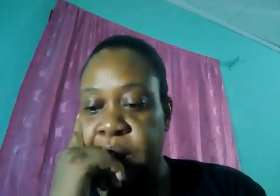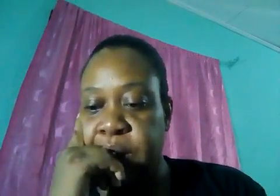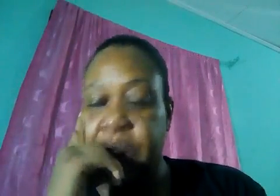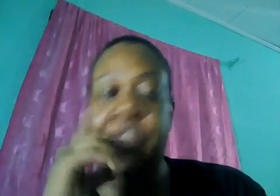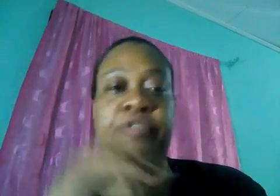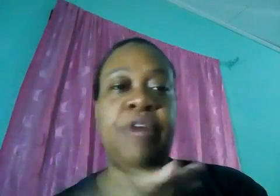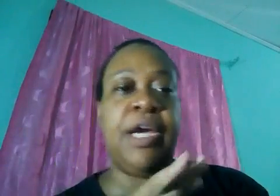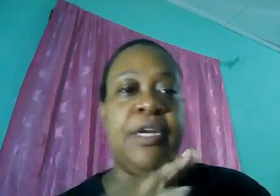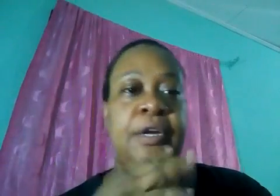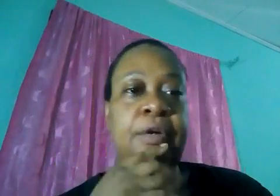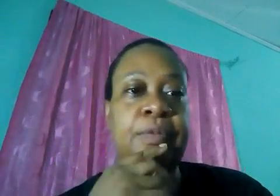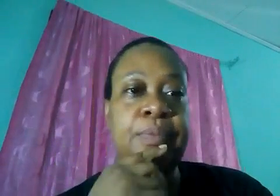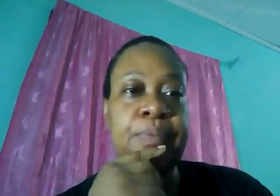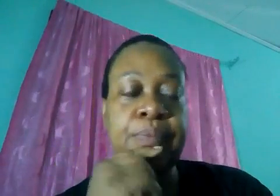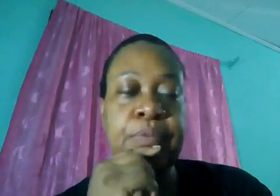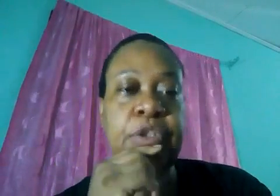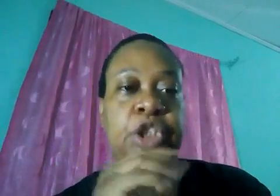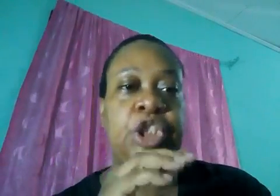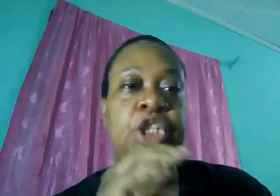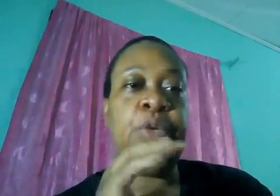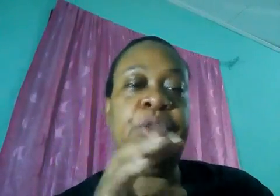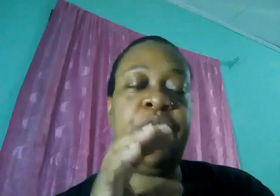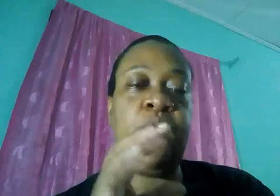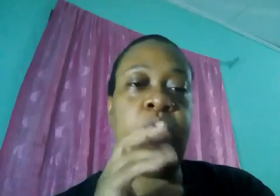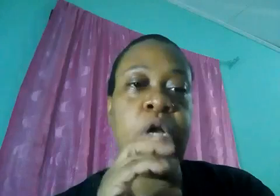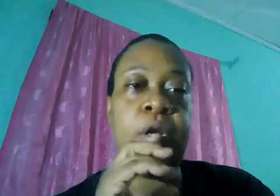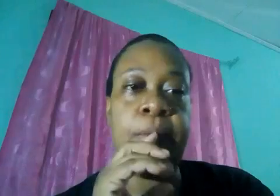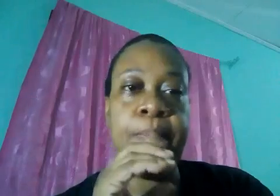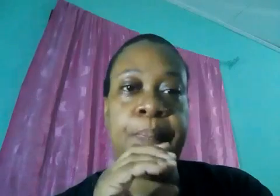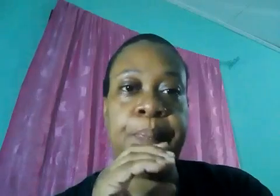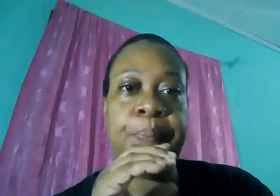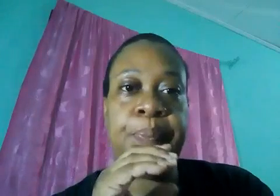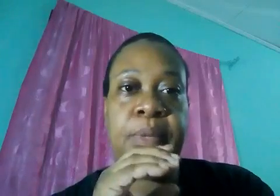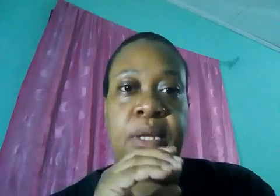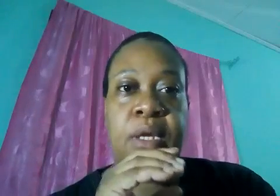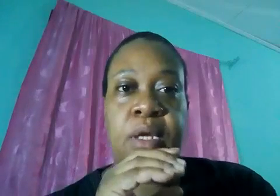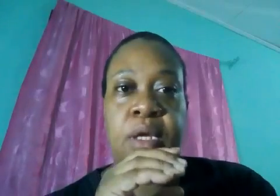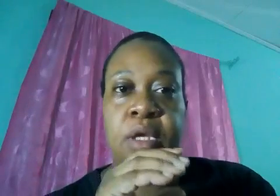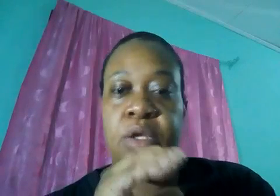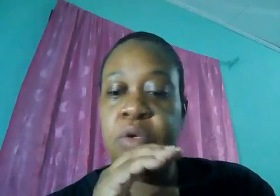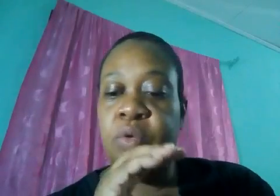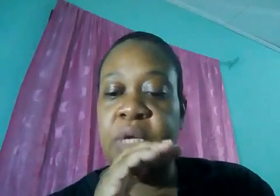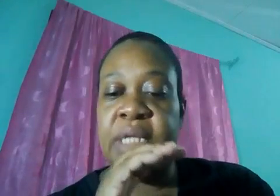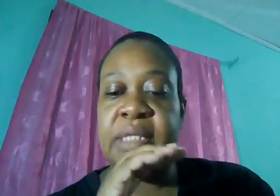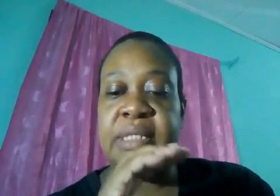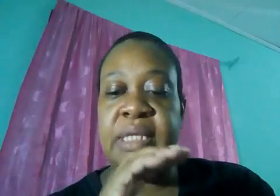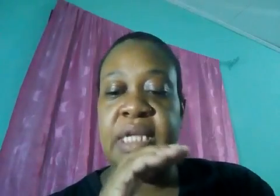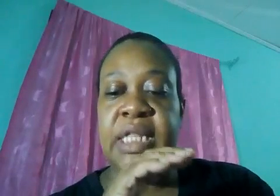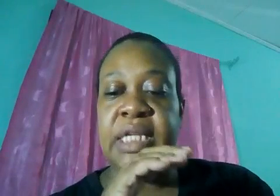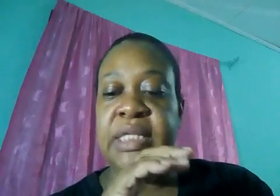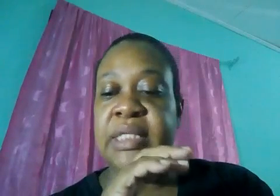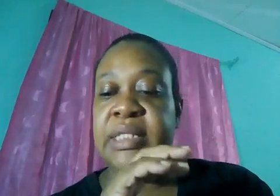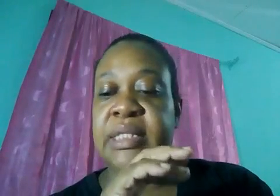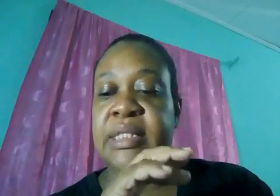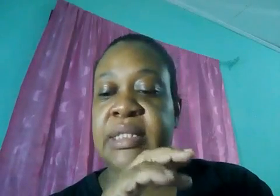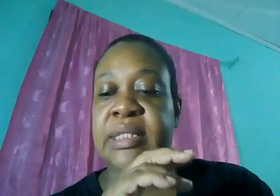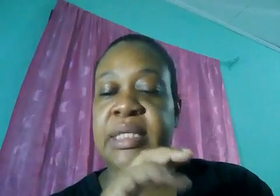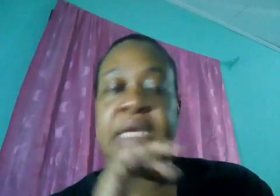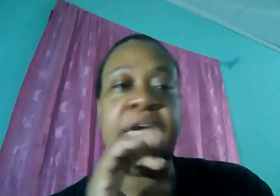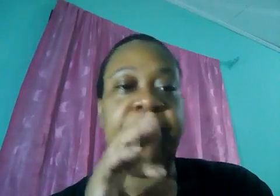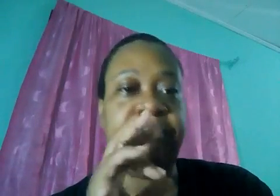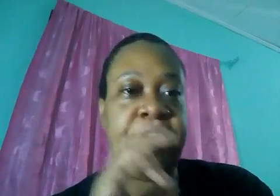to write down, to share with you all. You can say this every day